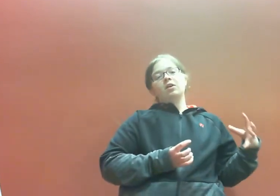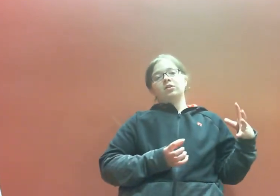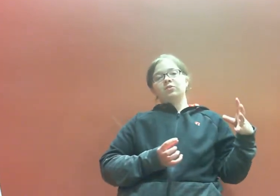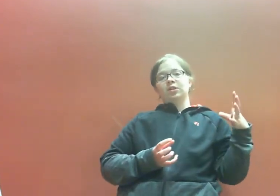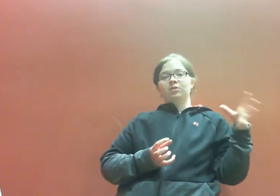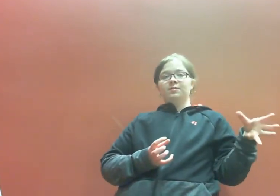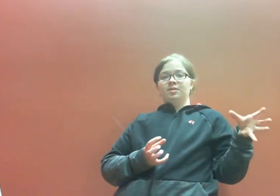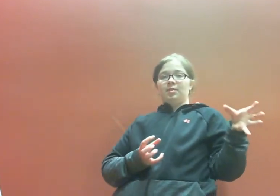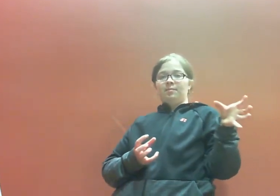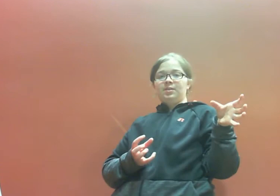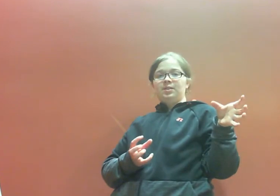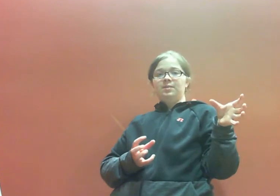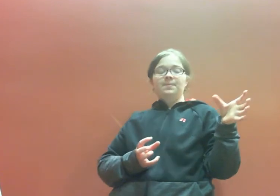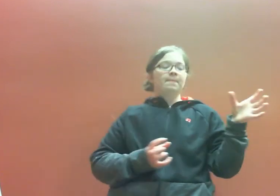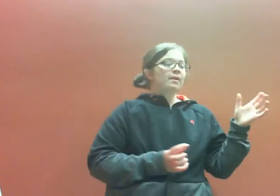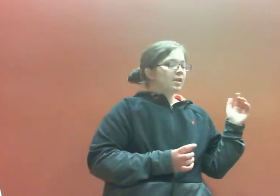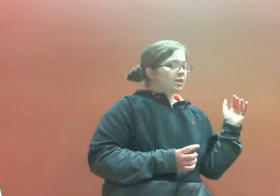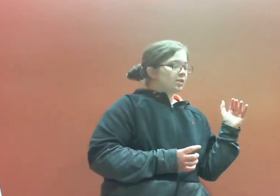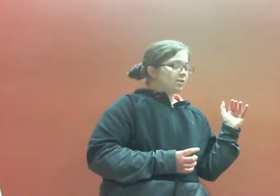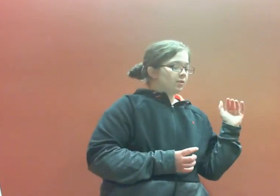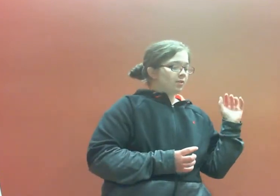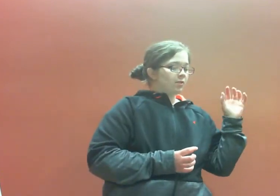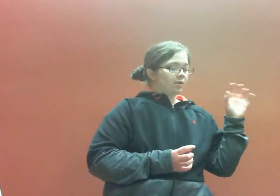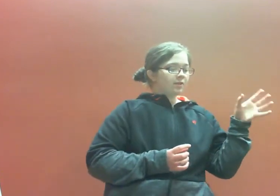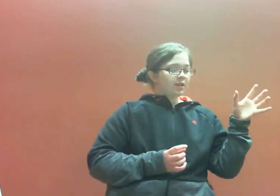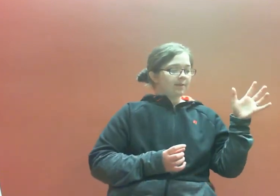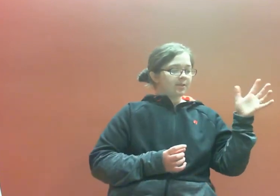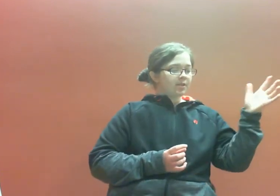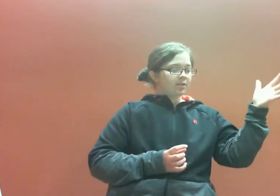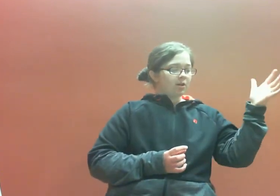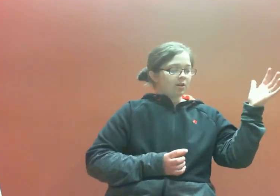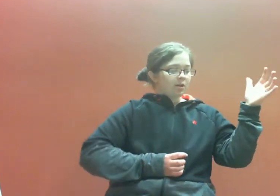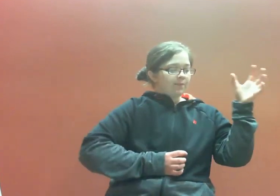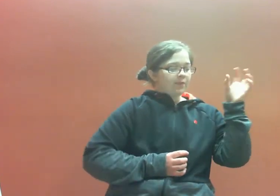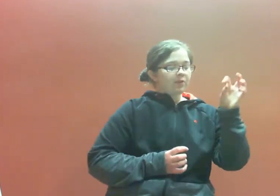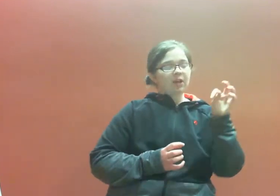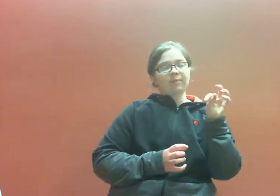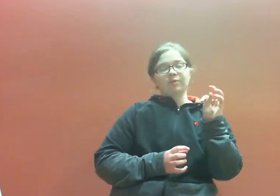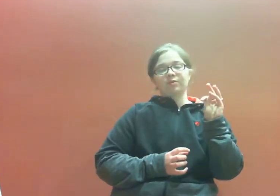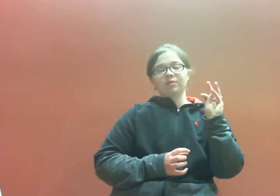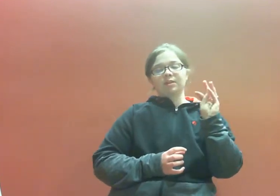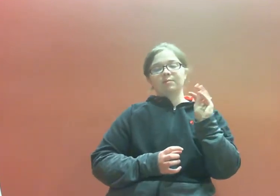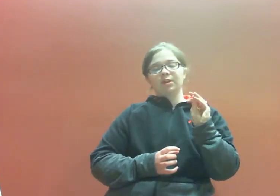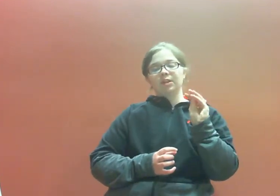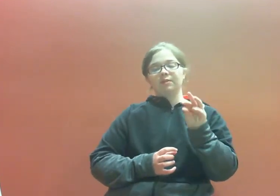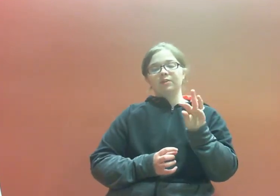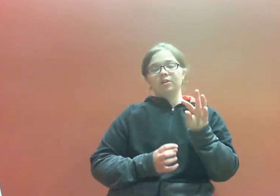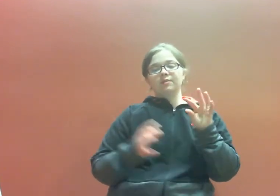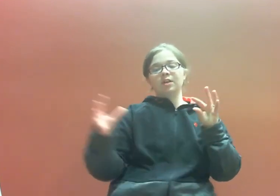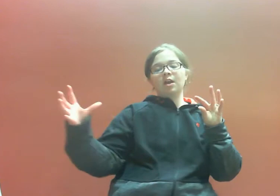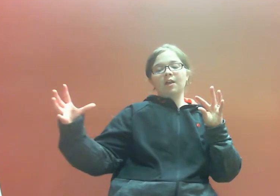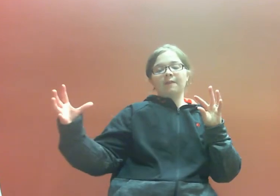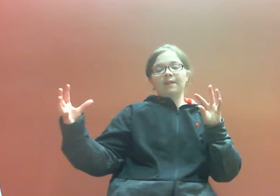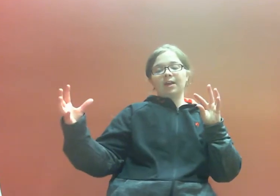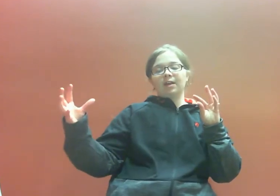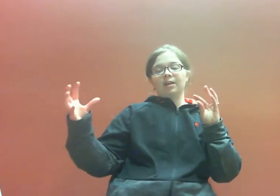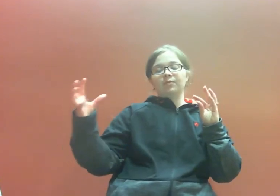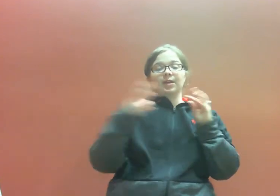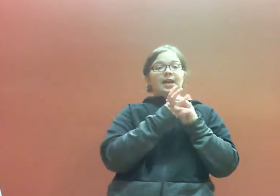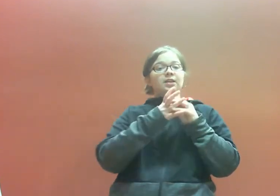auditory nerve synapses. So nerve synapses are little chemicals at the beginning of nerves that react